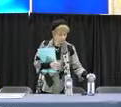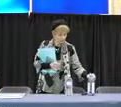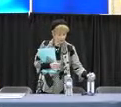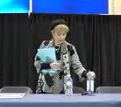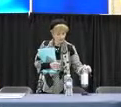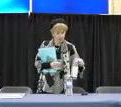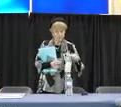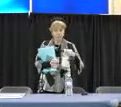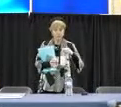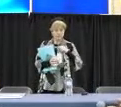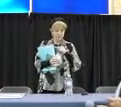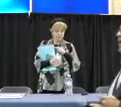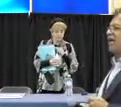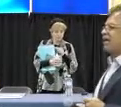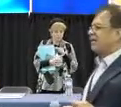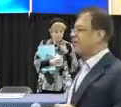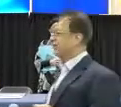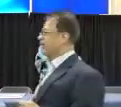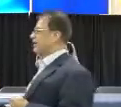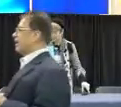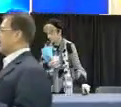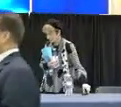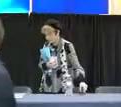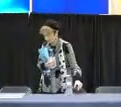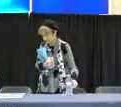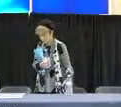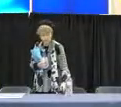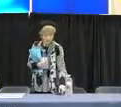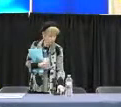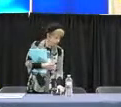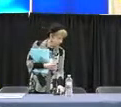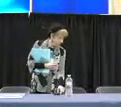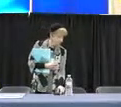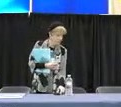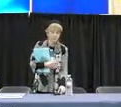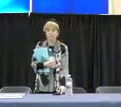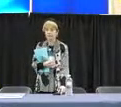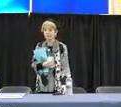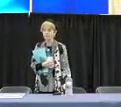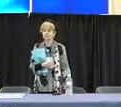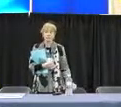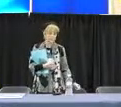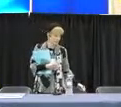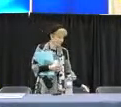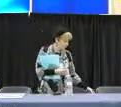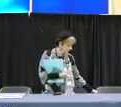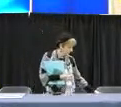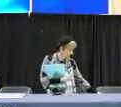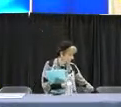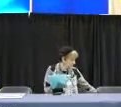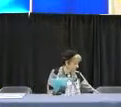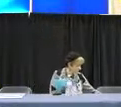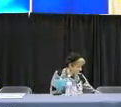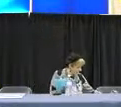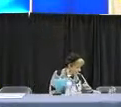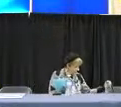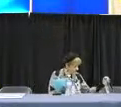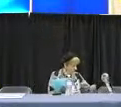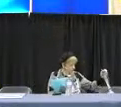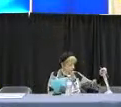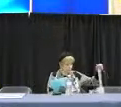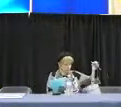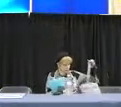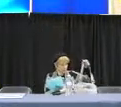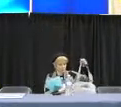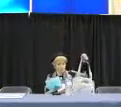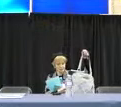award ceremony. So our vice president, previous vice president, who was in charge of the award, give you the